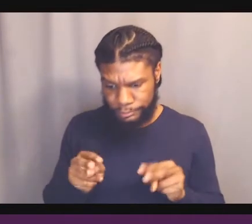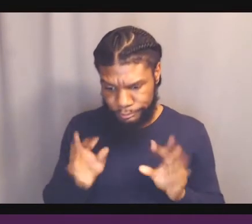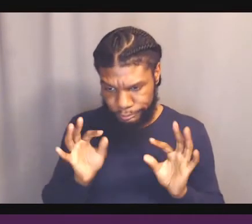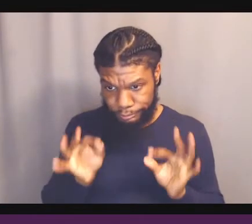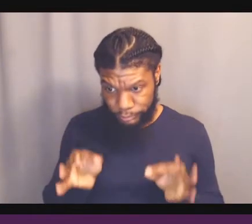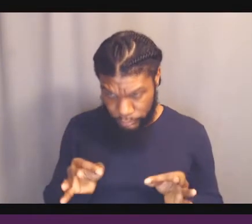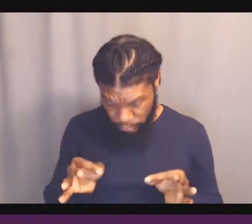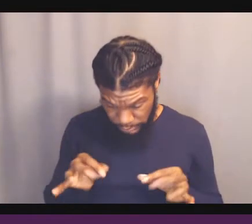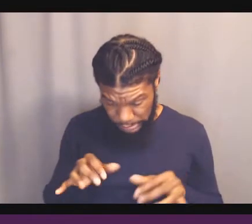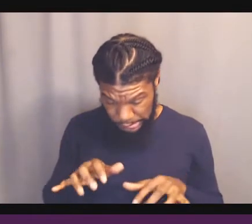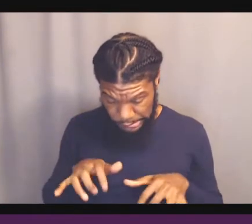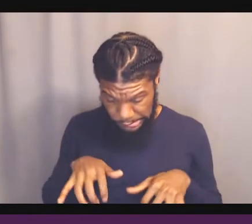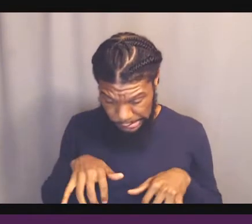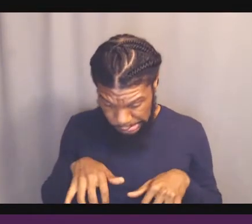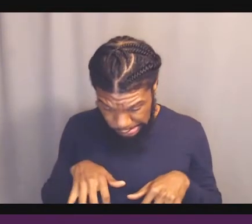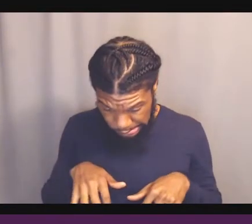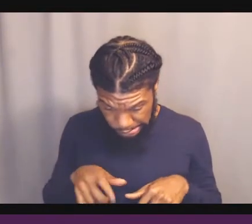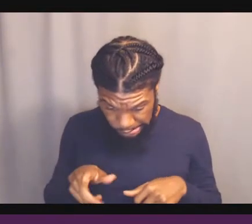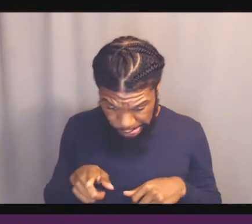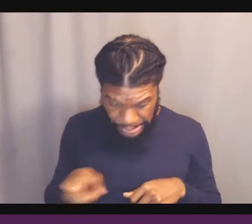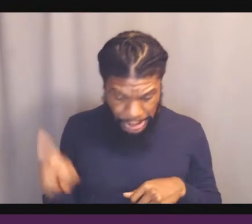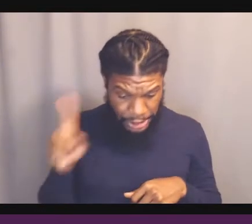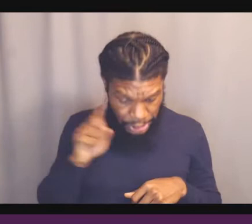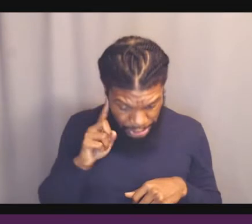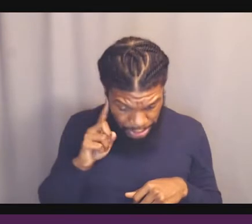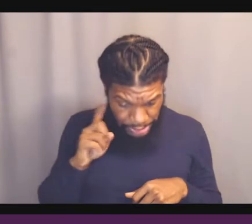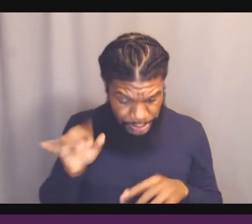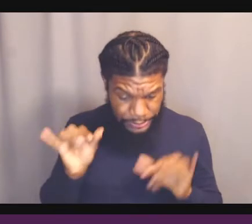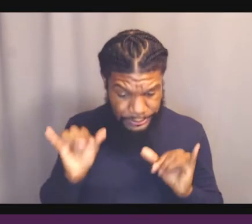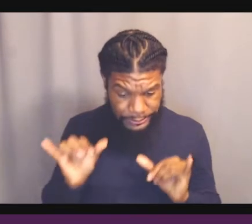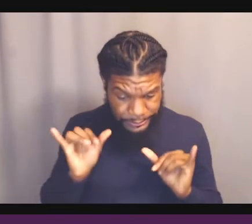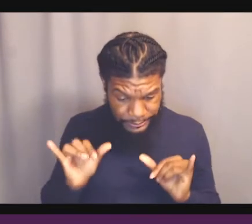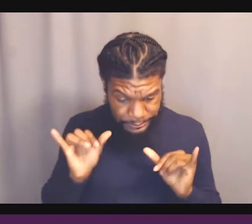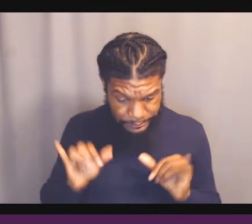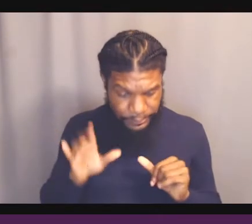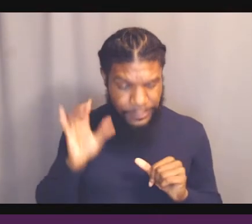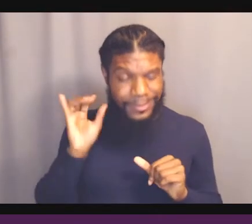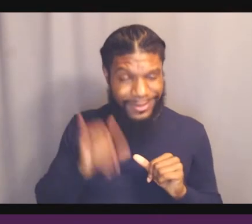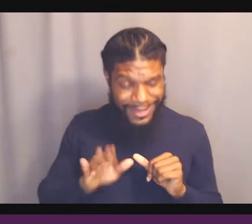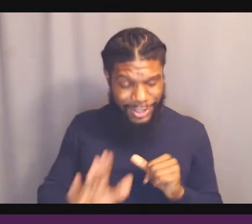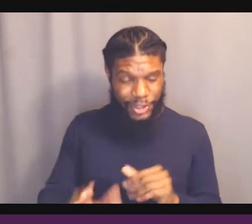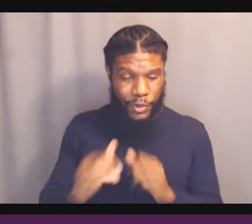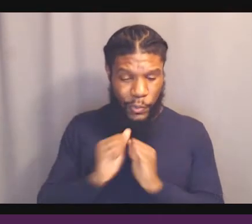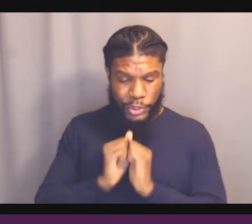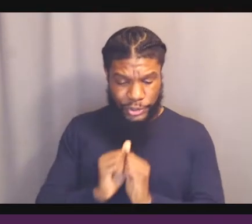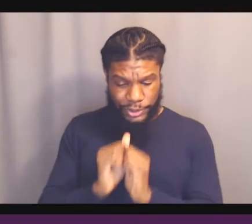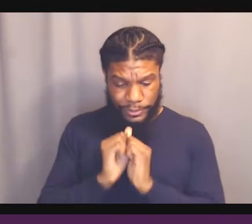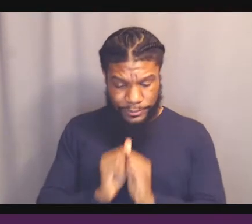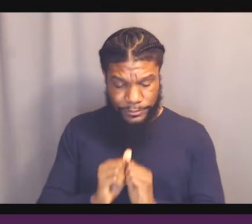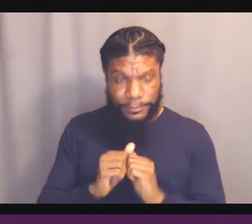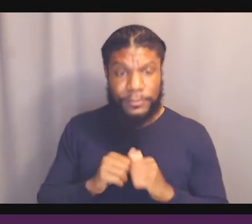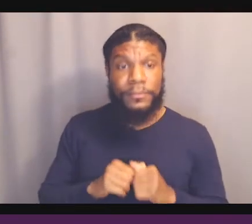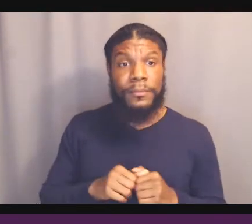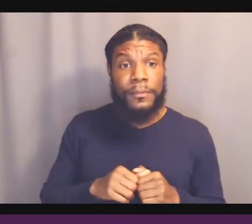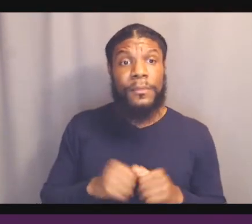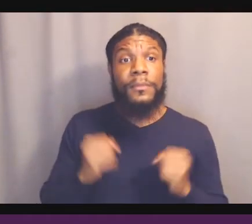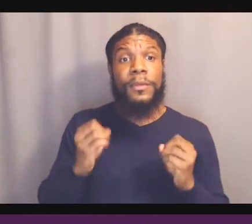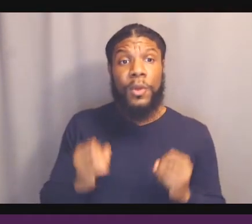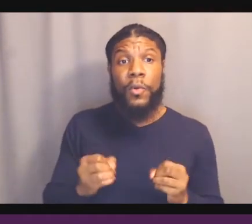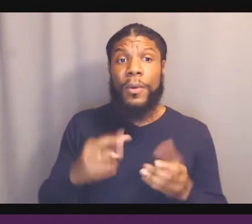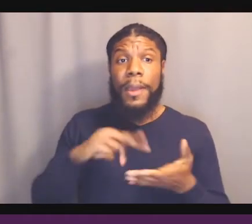And many of the people we are going to encounter in this new season have past